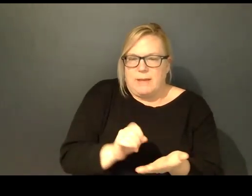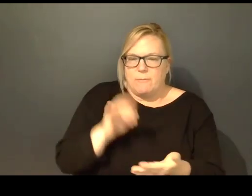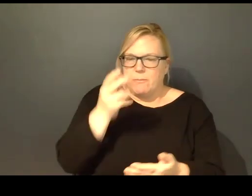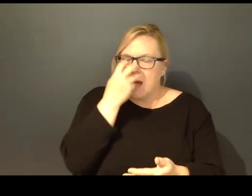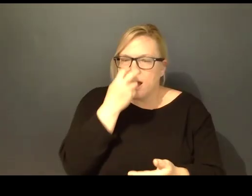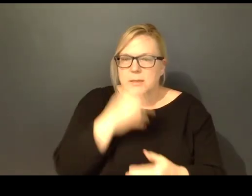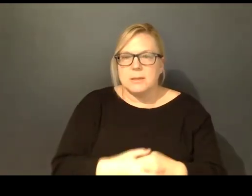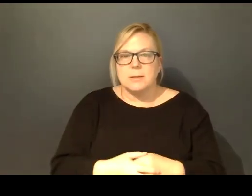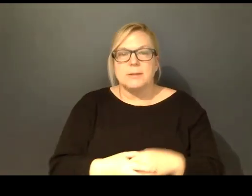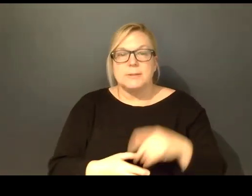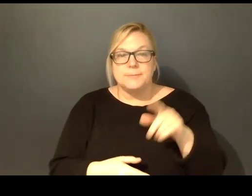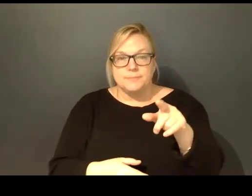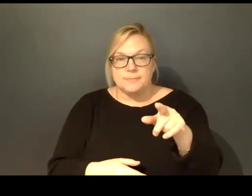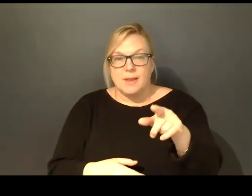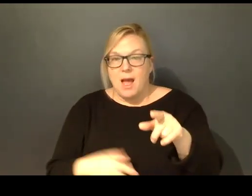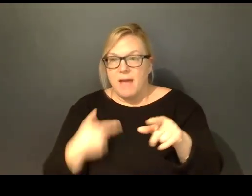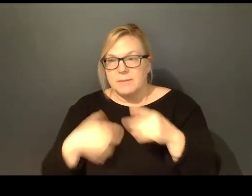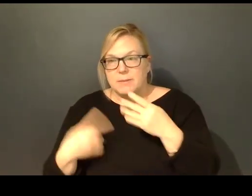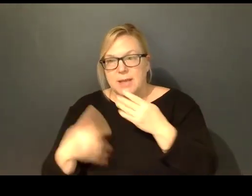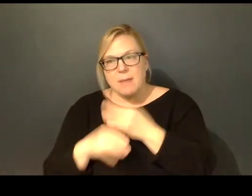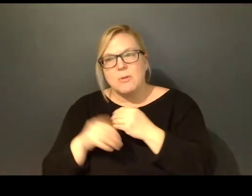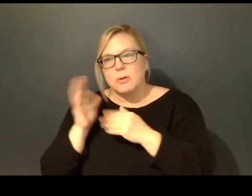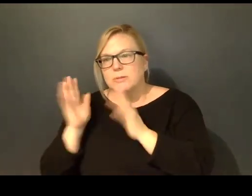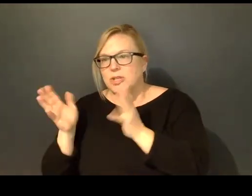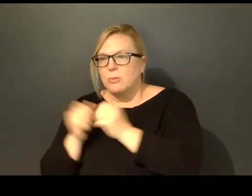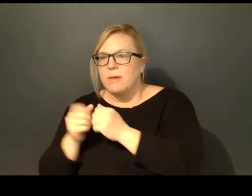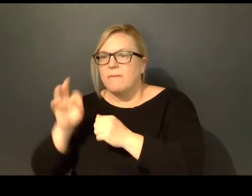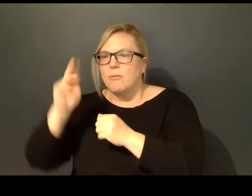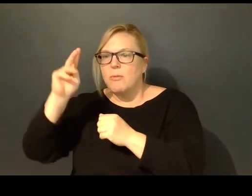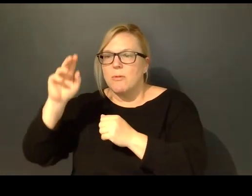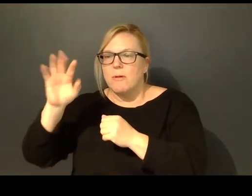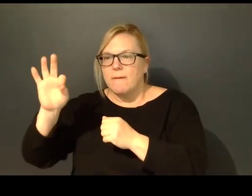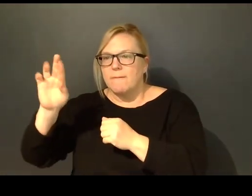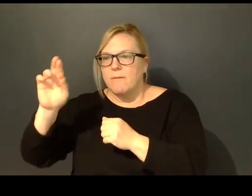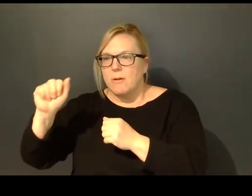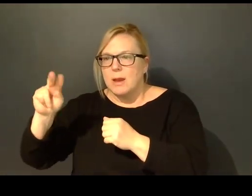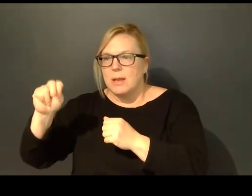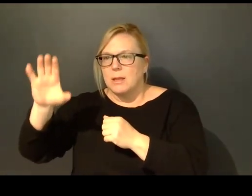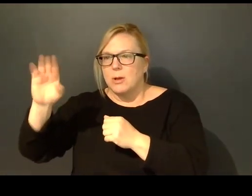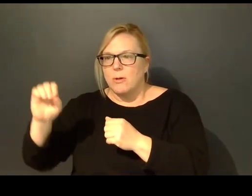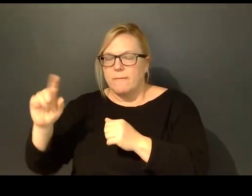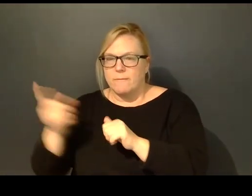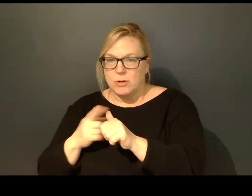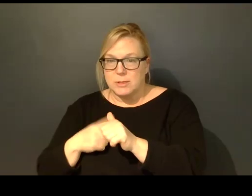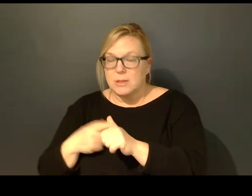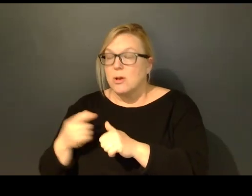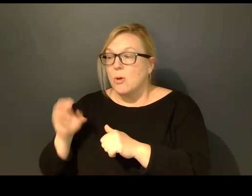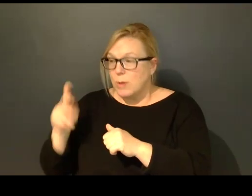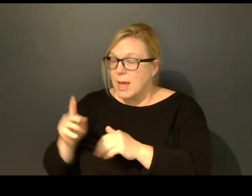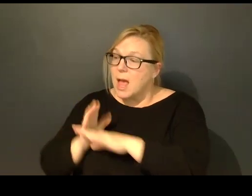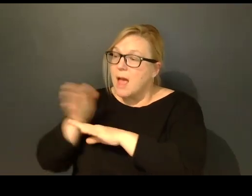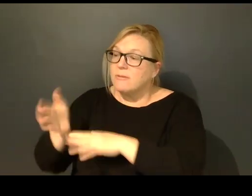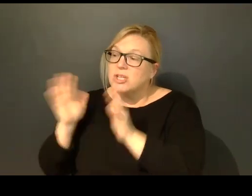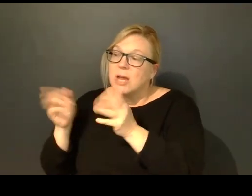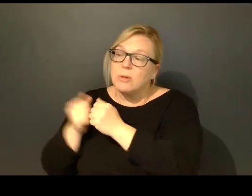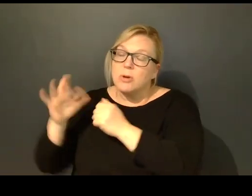both of those I'm going to get back to after we talk to Franco here for a second. But Franco, what would you say after talking to your clients from